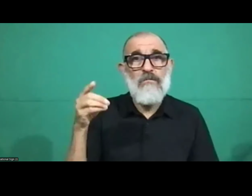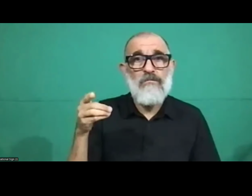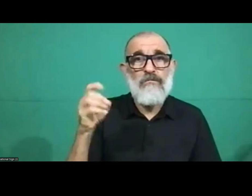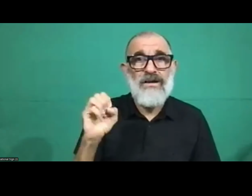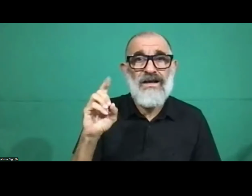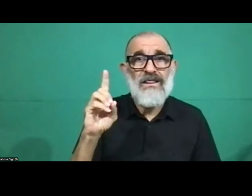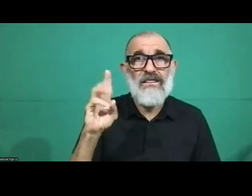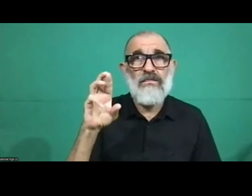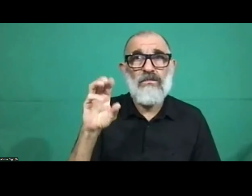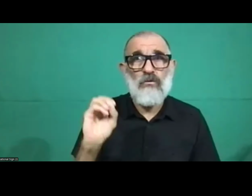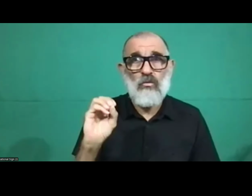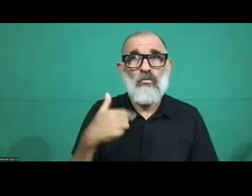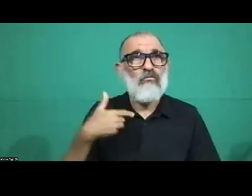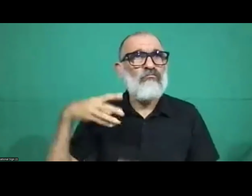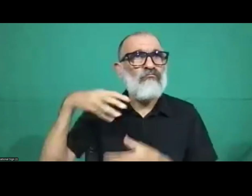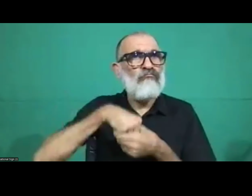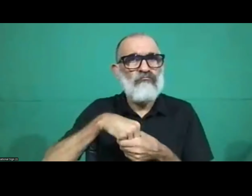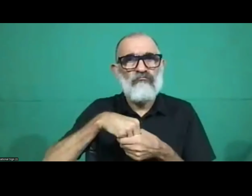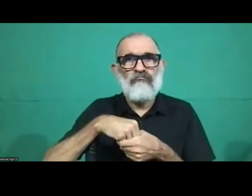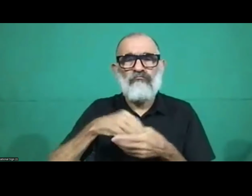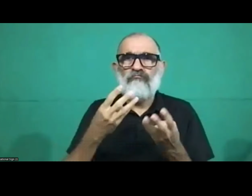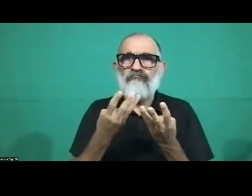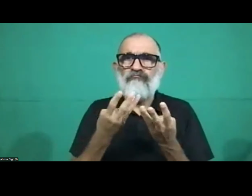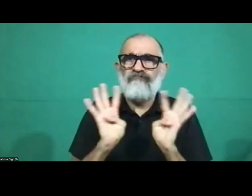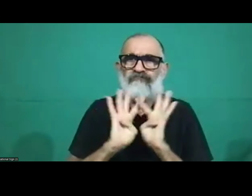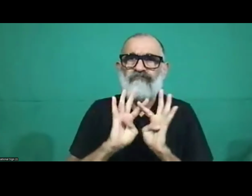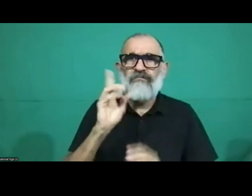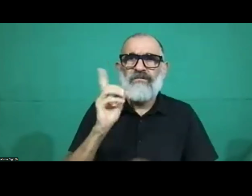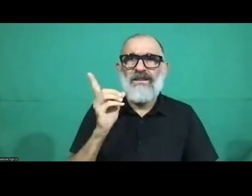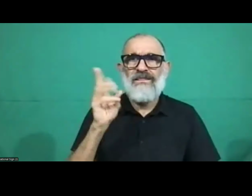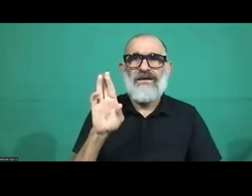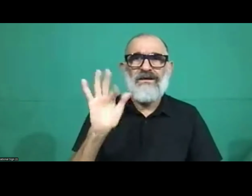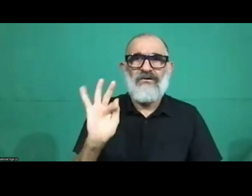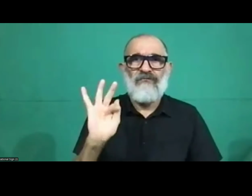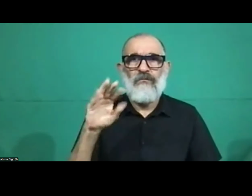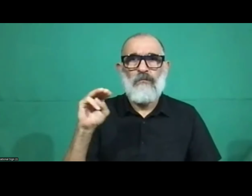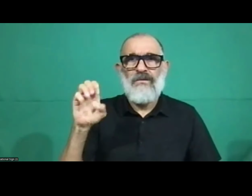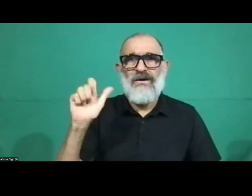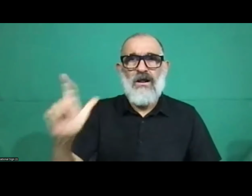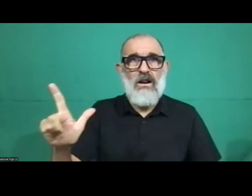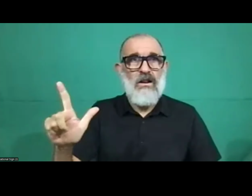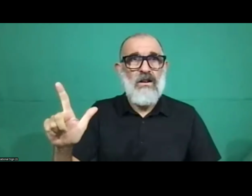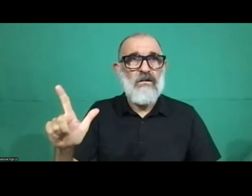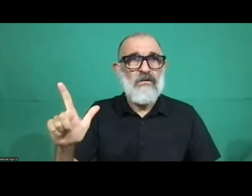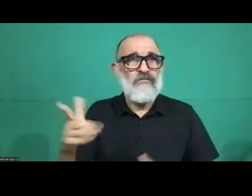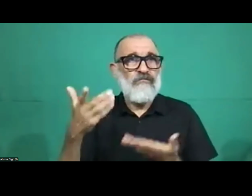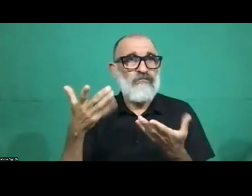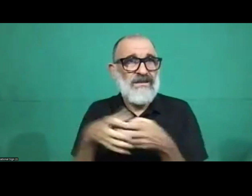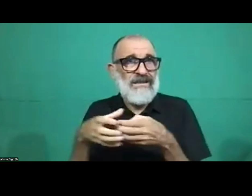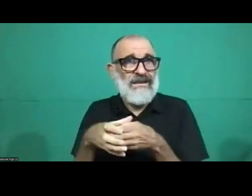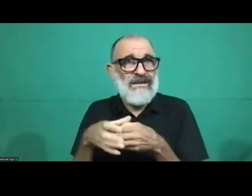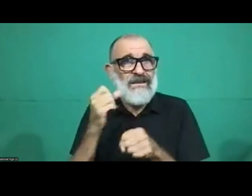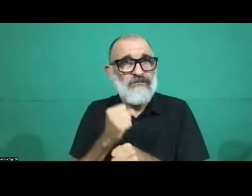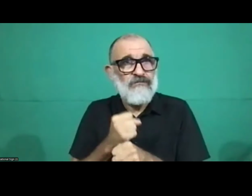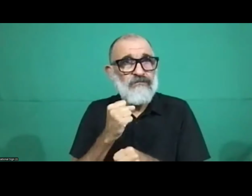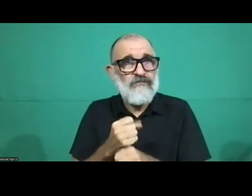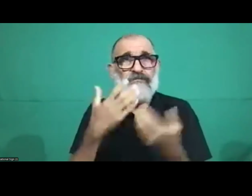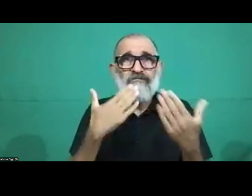us. We are starting a little bit after the original start time, so we'll try to make up for